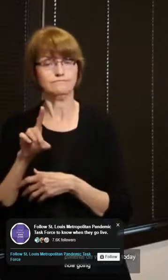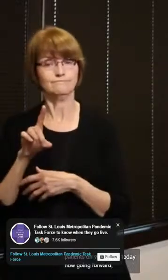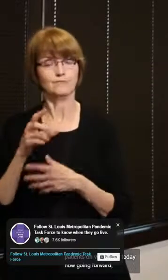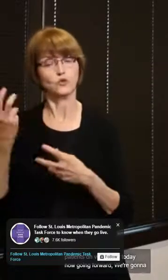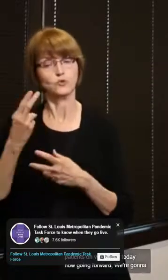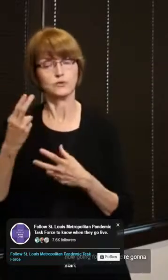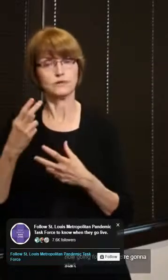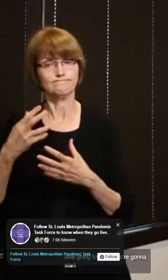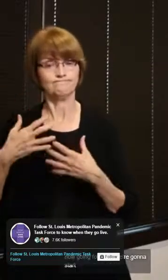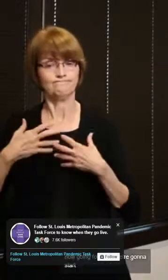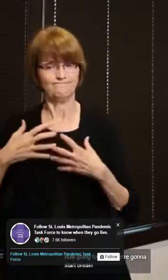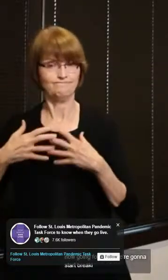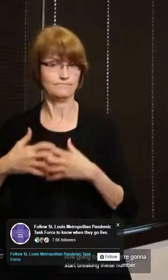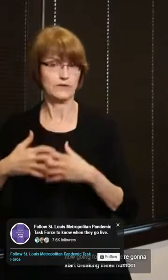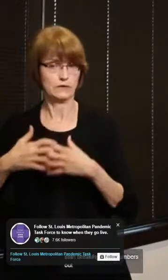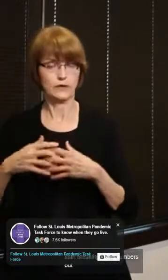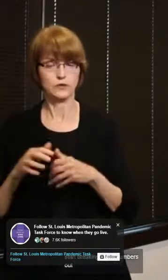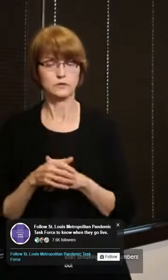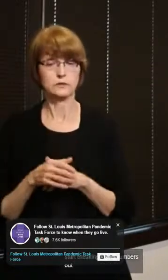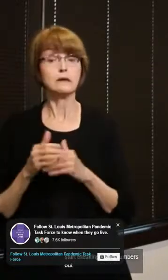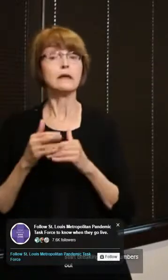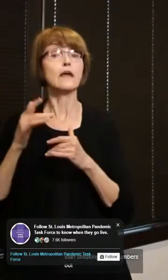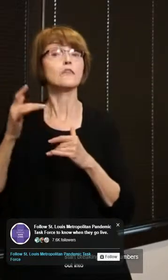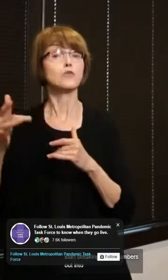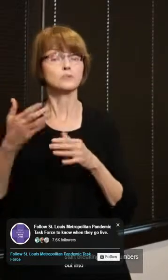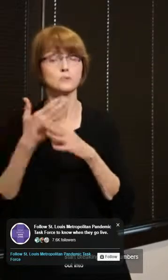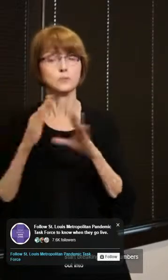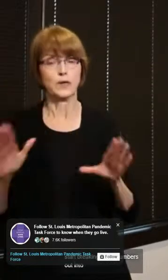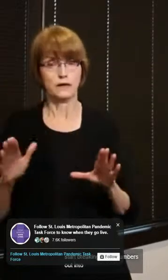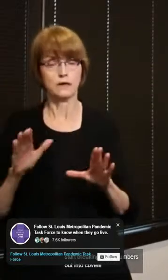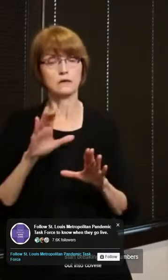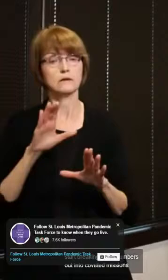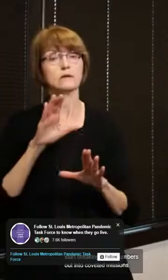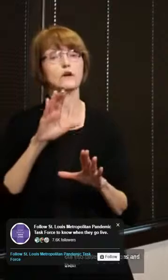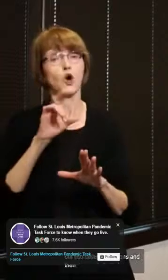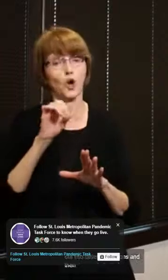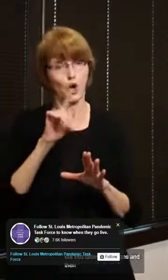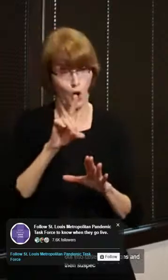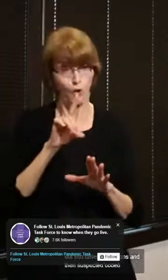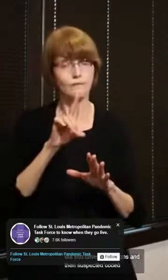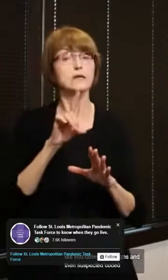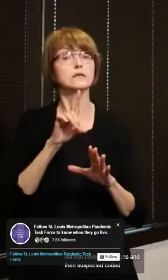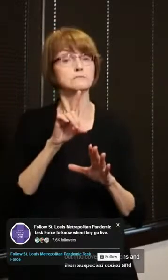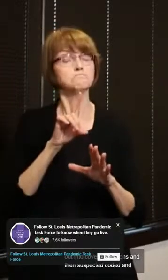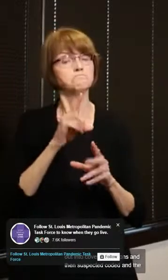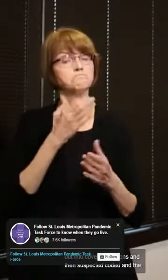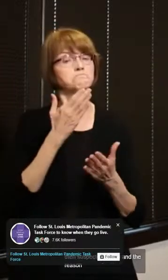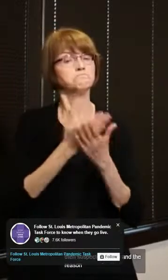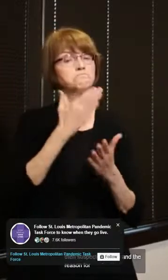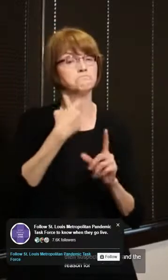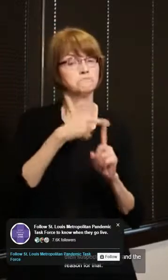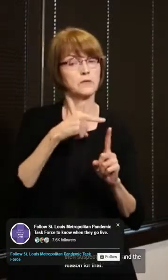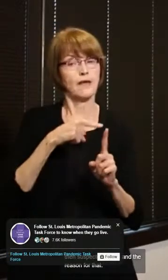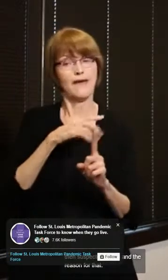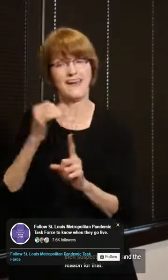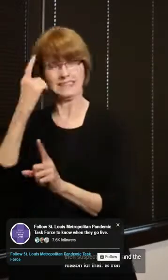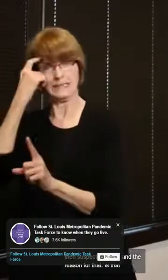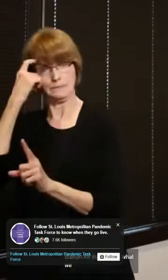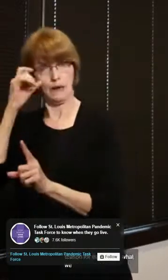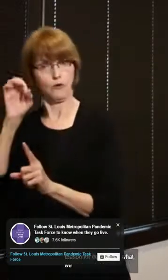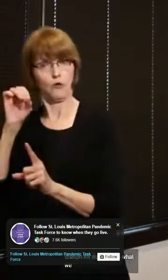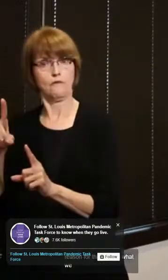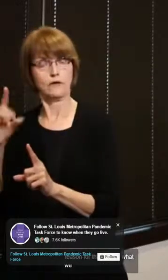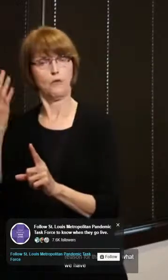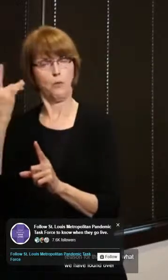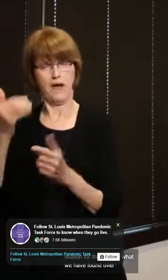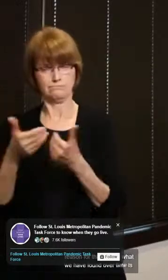we're going to start breaking these numbers out into COVID admissions and then suspected COVID. And the reason for that being is that what we have found